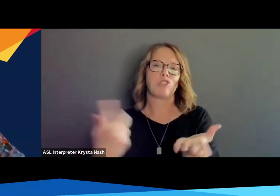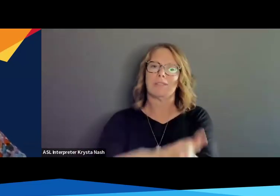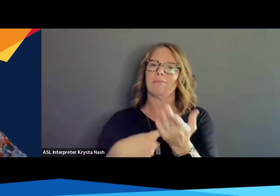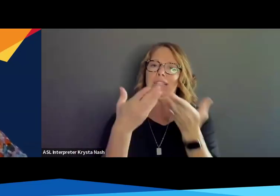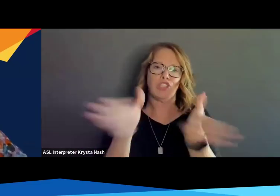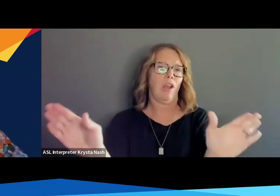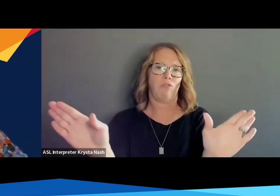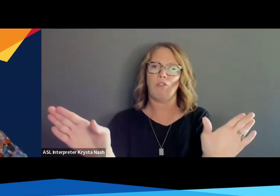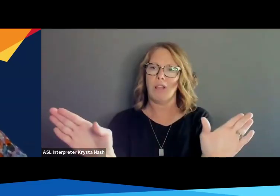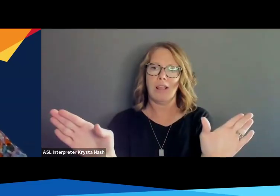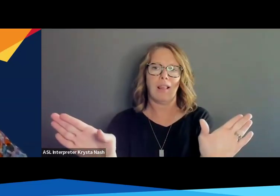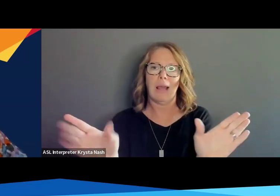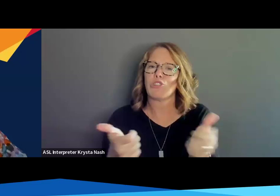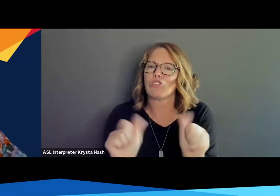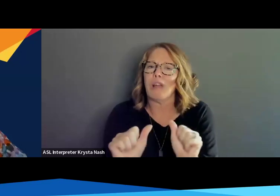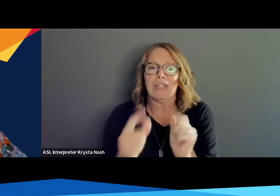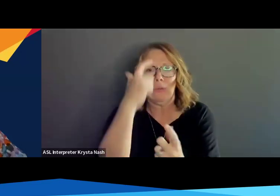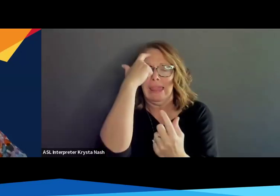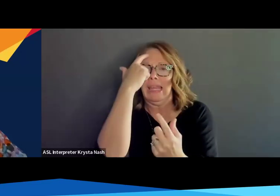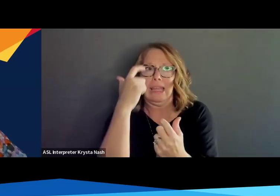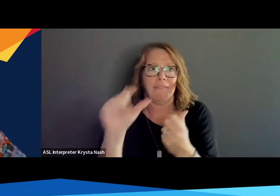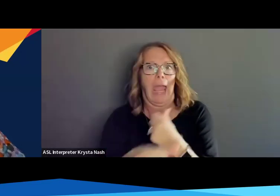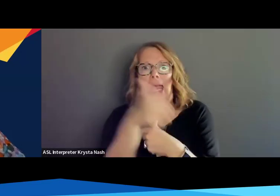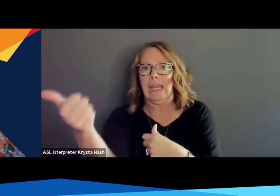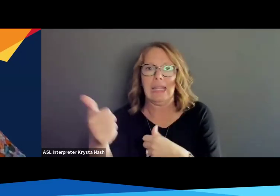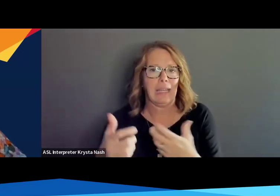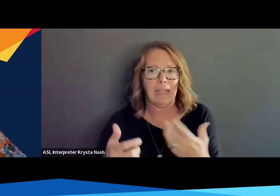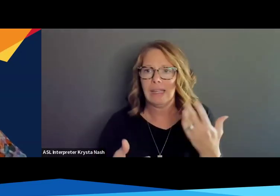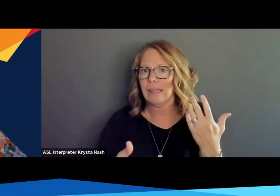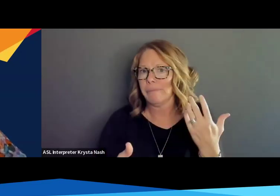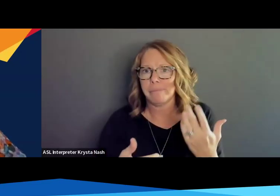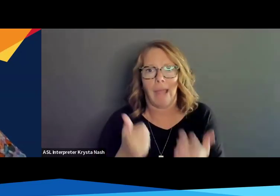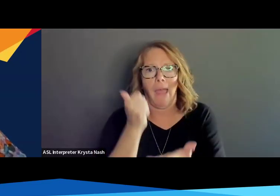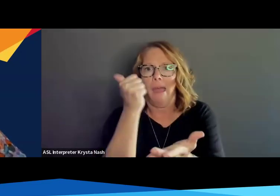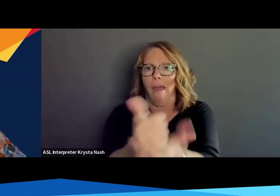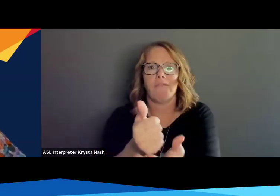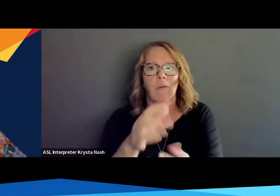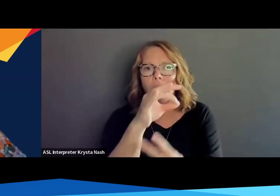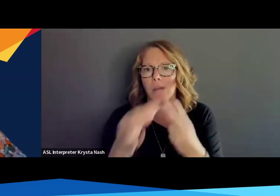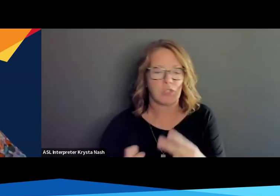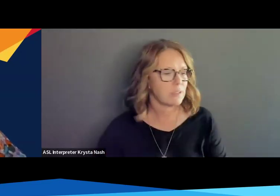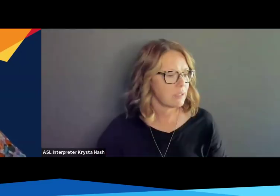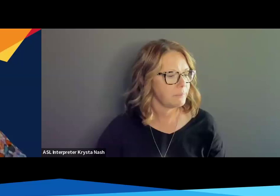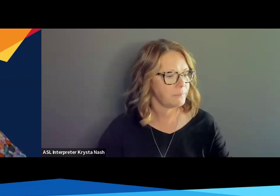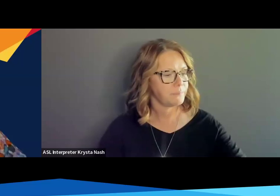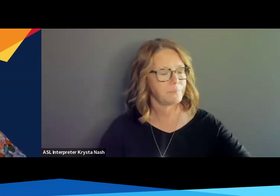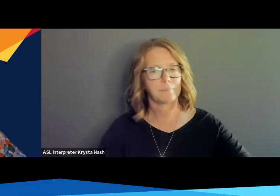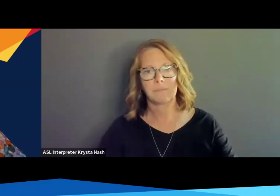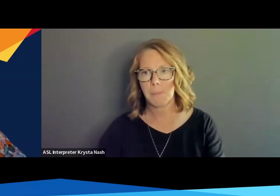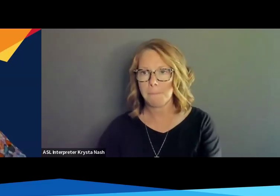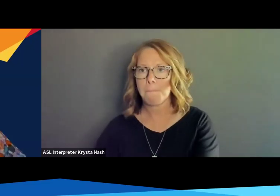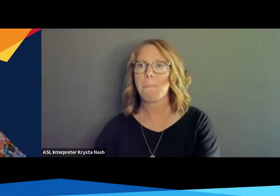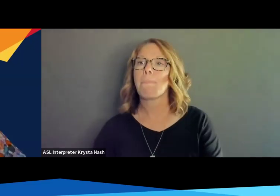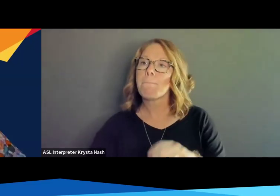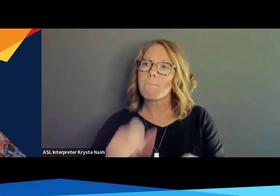generalities. So I'm just trying to think of some of the things that, might be helpful to this person to look into. But be